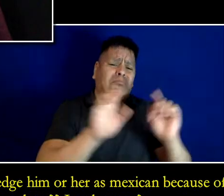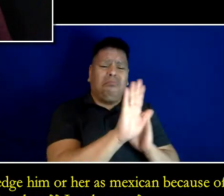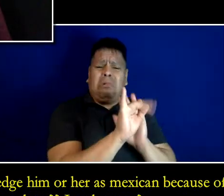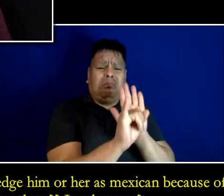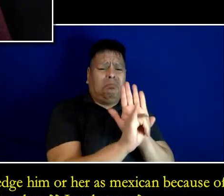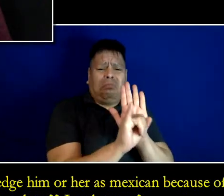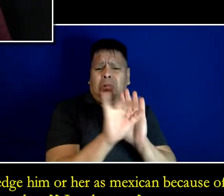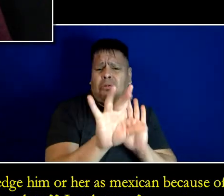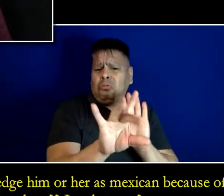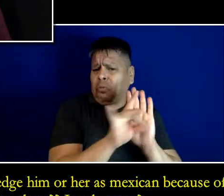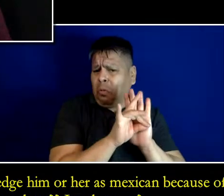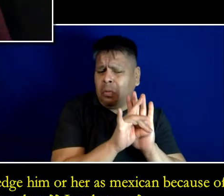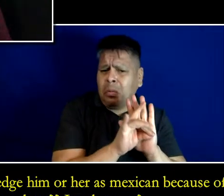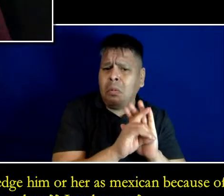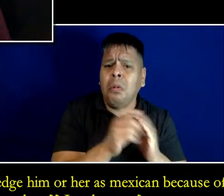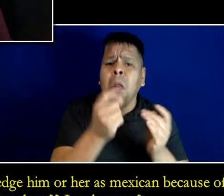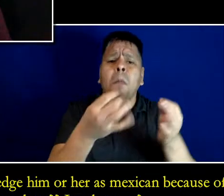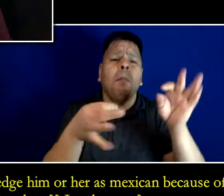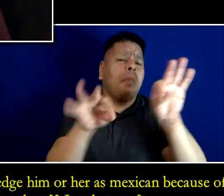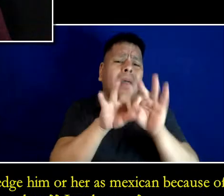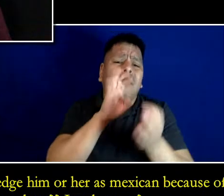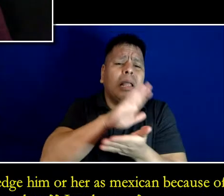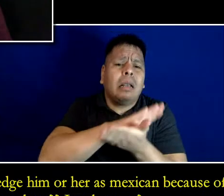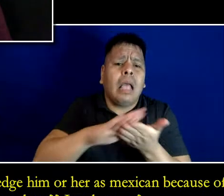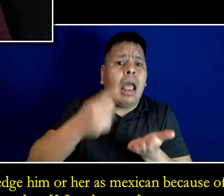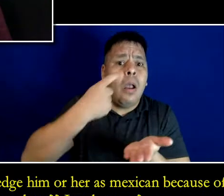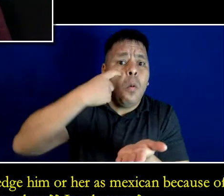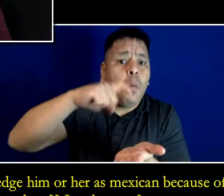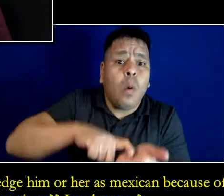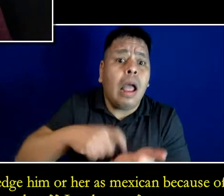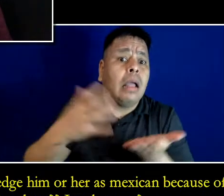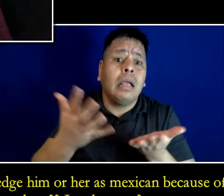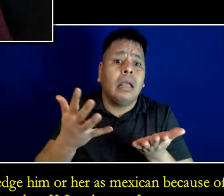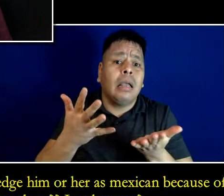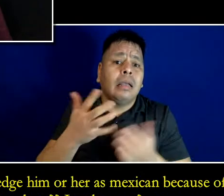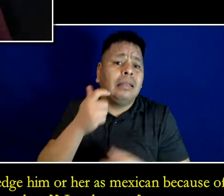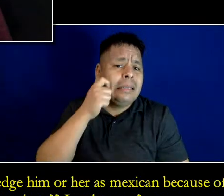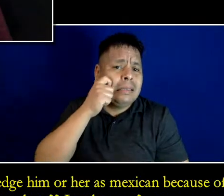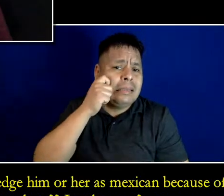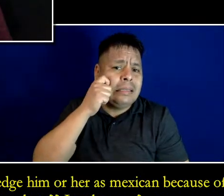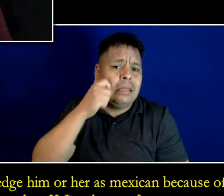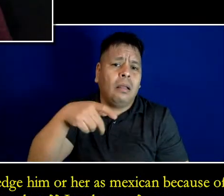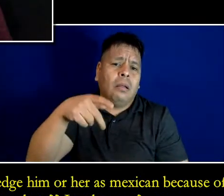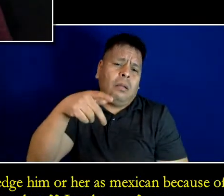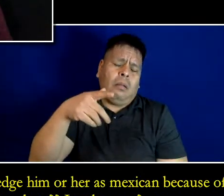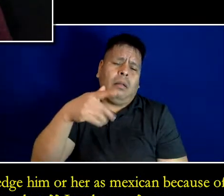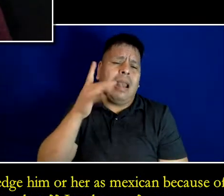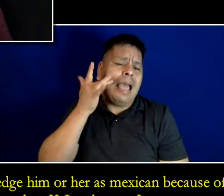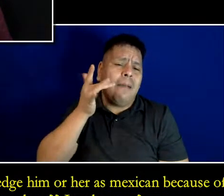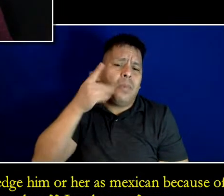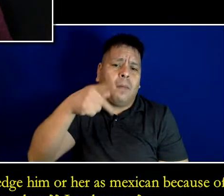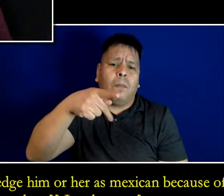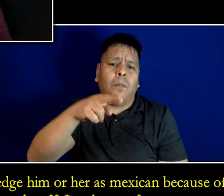United States, they can identify as Mexican American, Chicano, or whatever identity they would like to identify as.